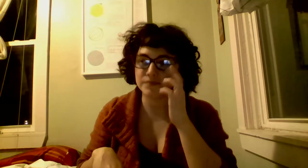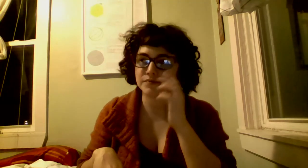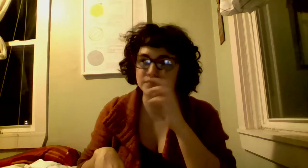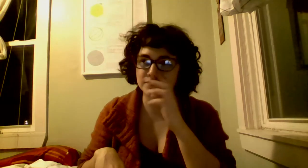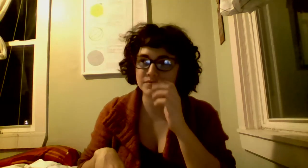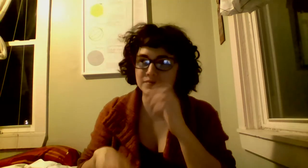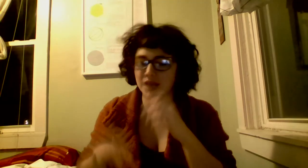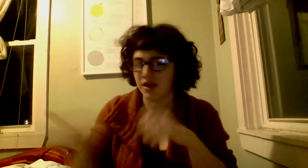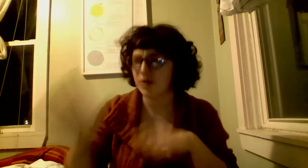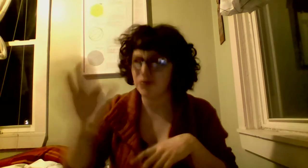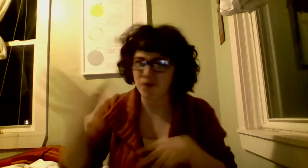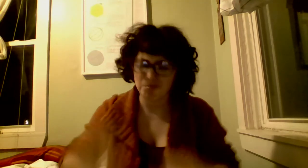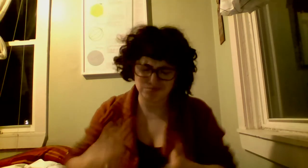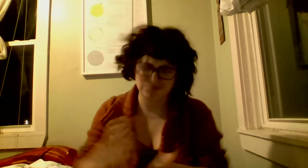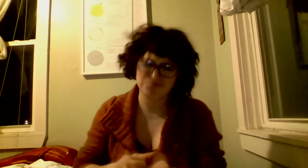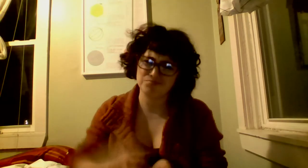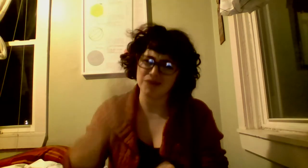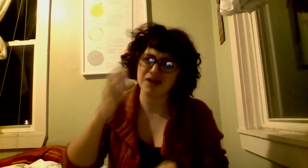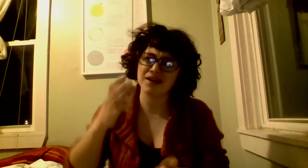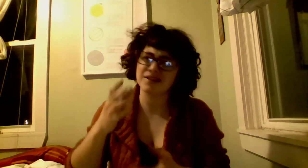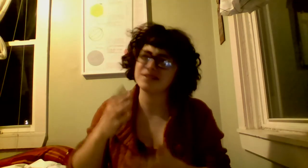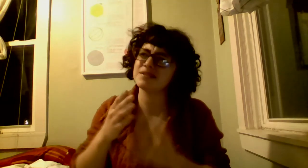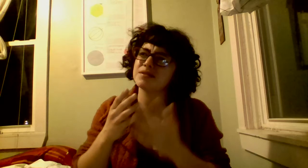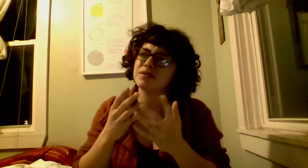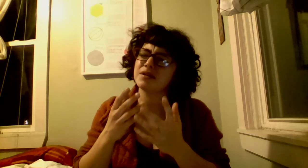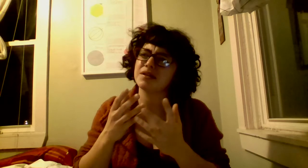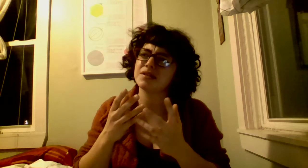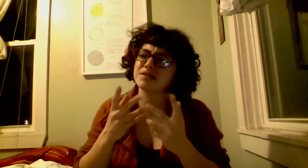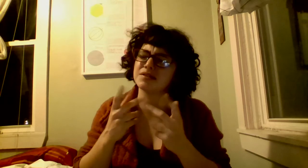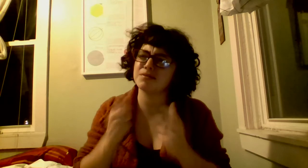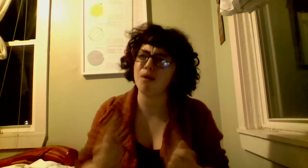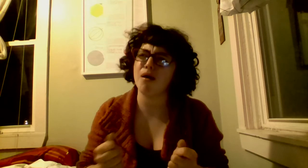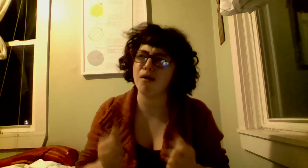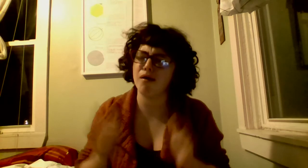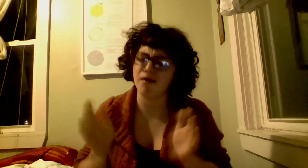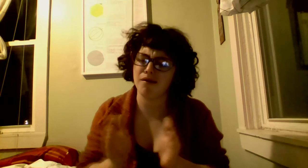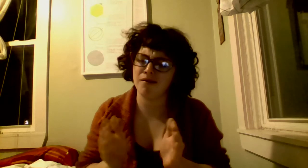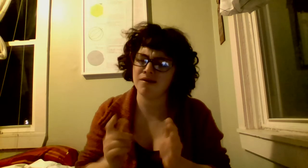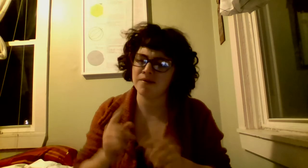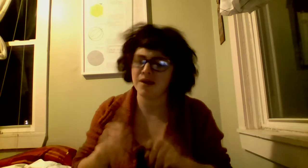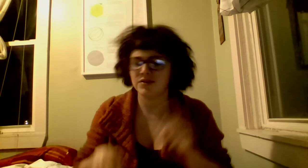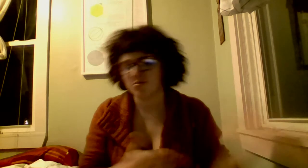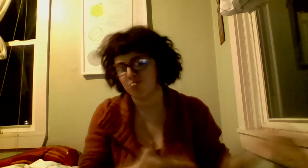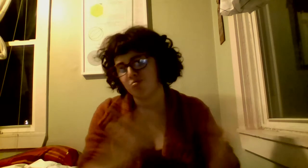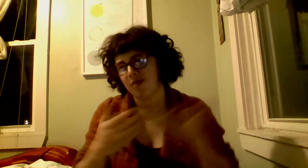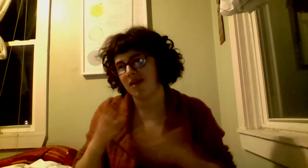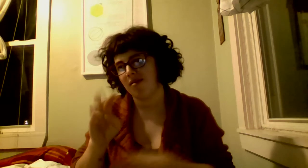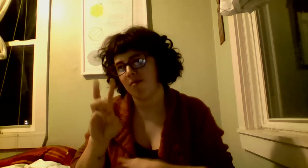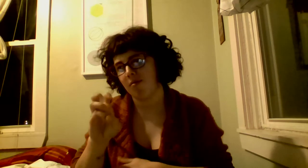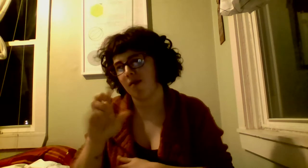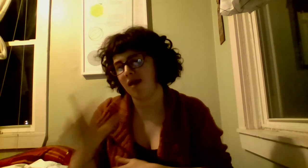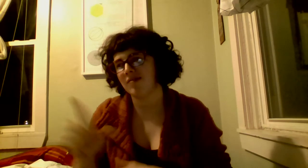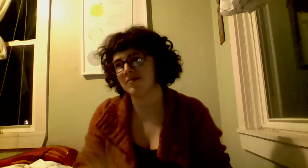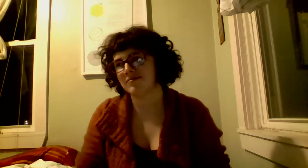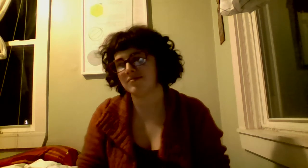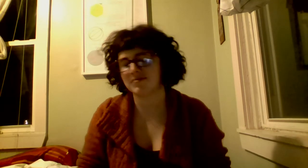well." "Oh, no, I can't afford to lose my water. Listen, forget about it. Why don't you just make up the fire